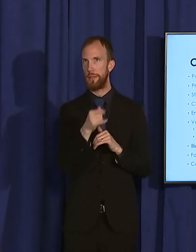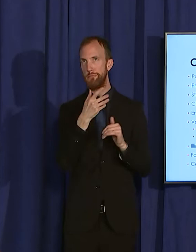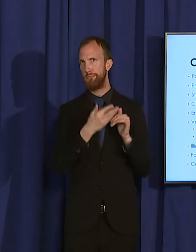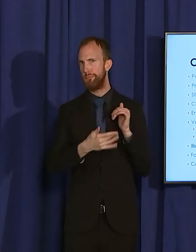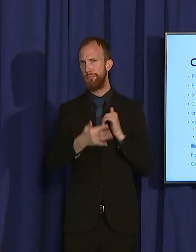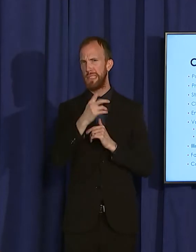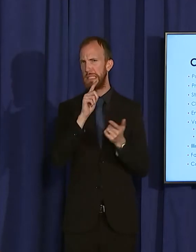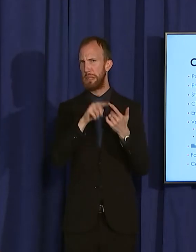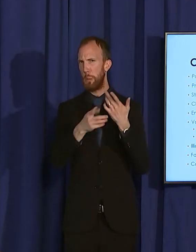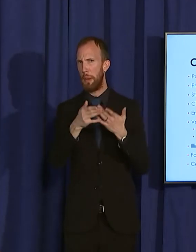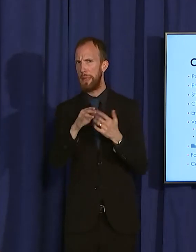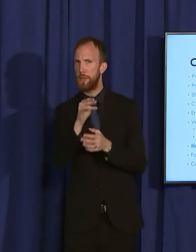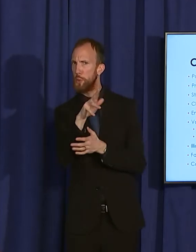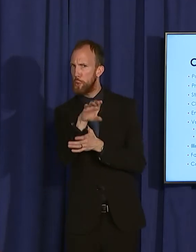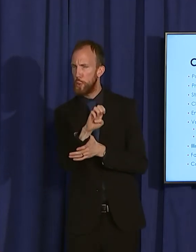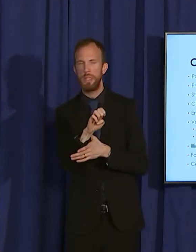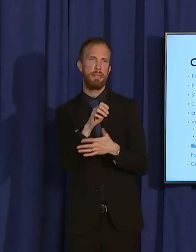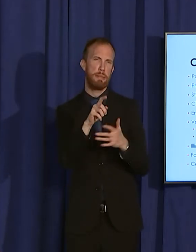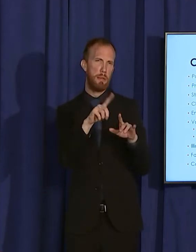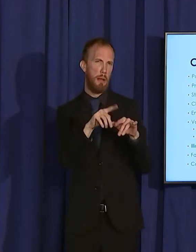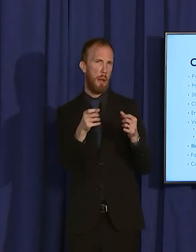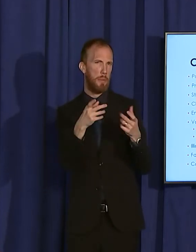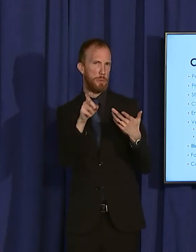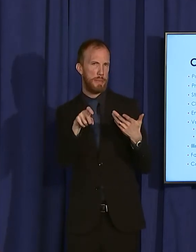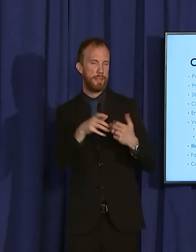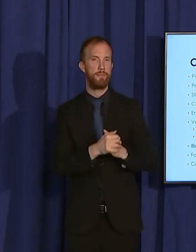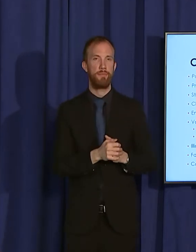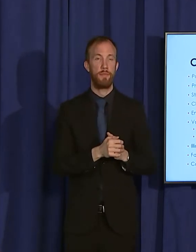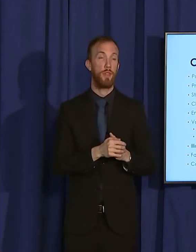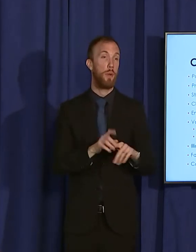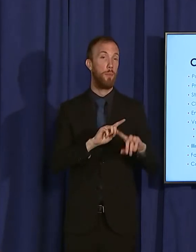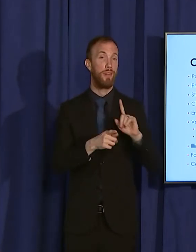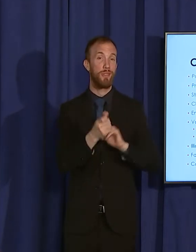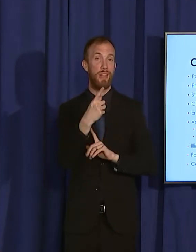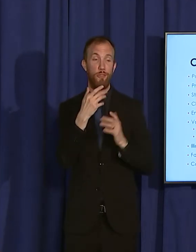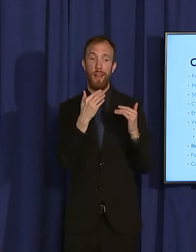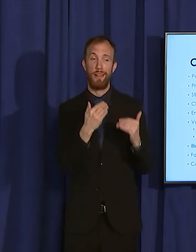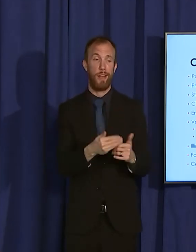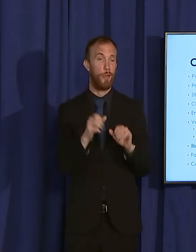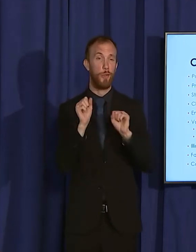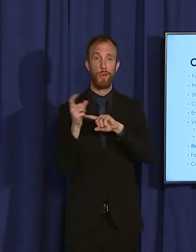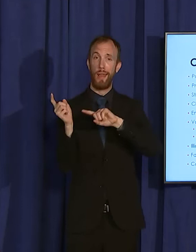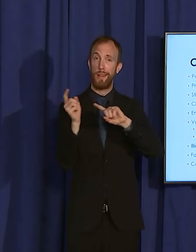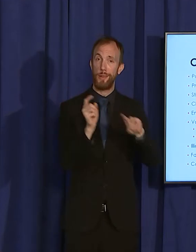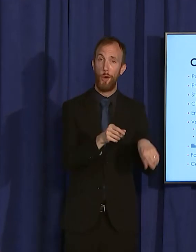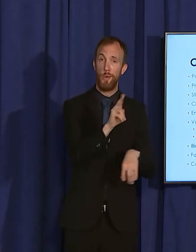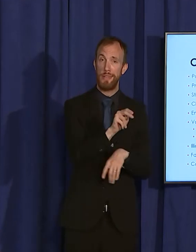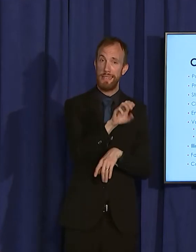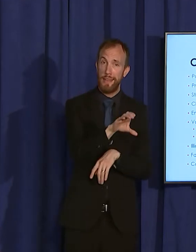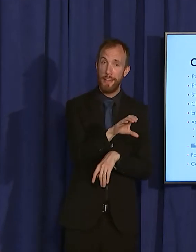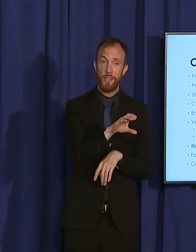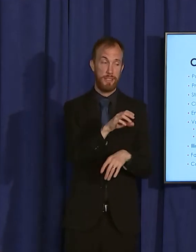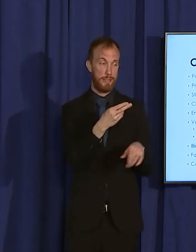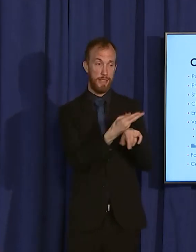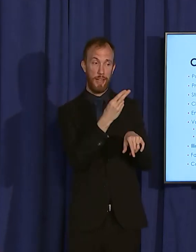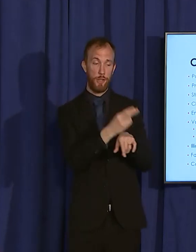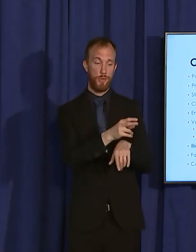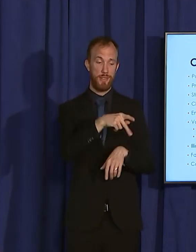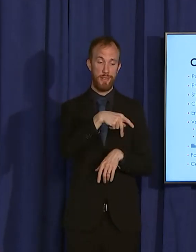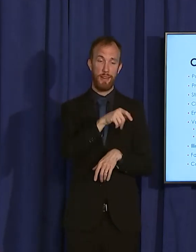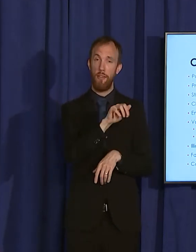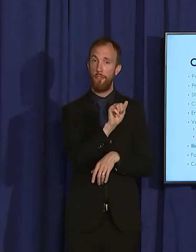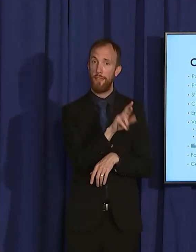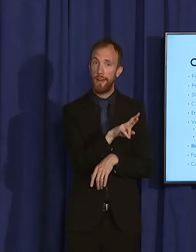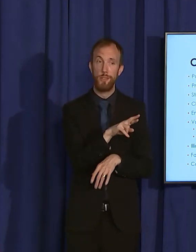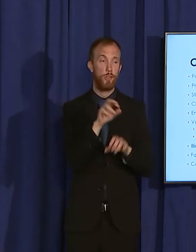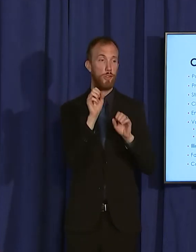uptake. So the bottom line is right now, you can get a vaccine at the United Center. It's Pfizer. You can walk up. You can make an appointment. We encourage